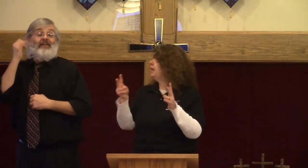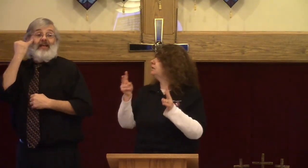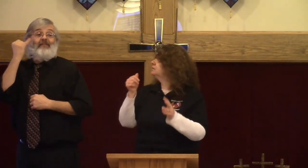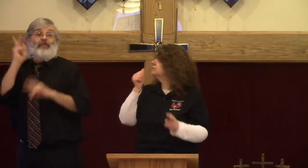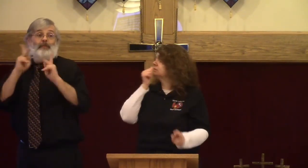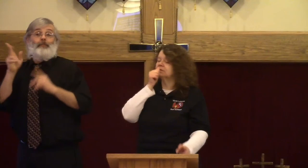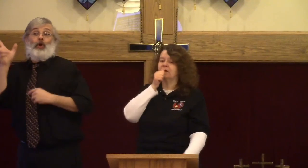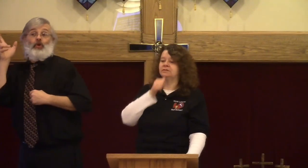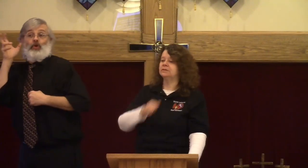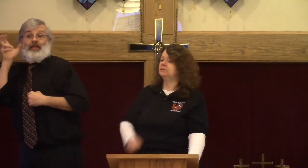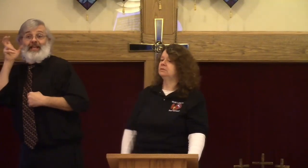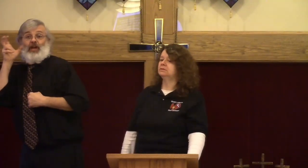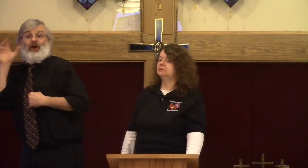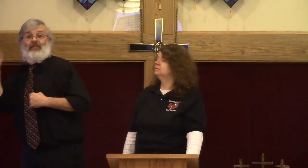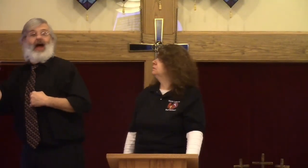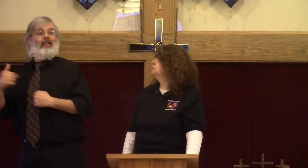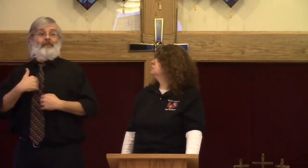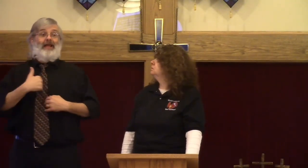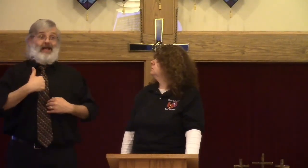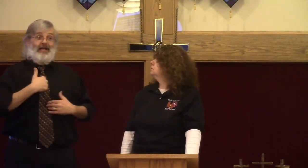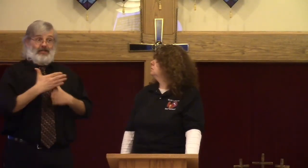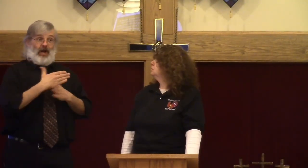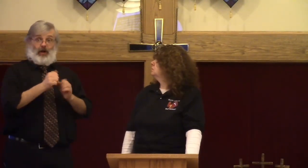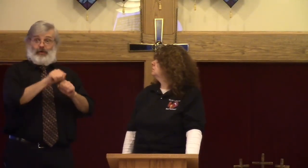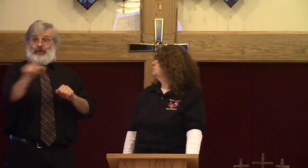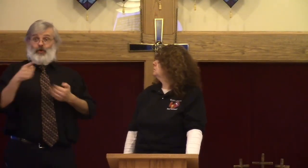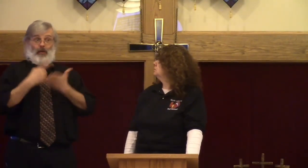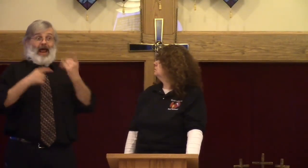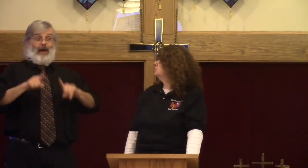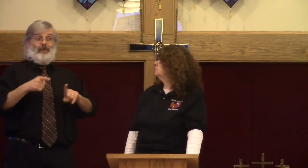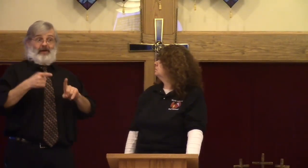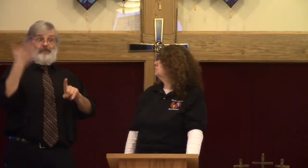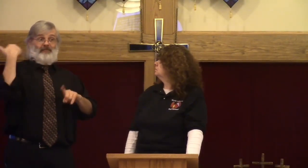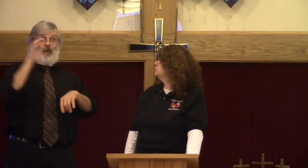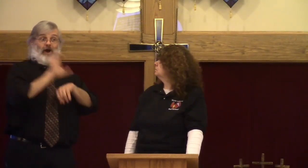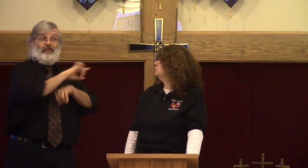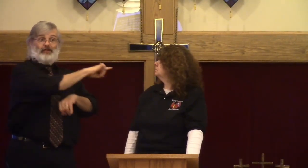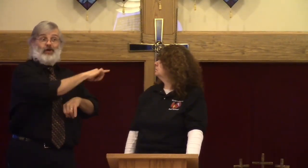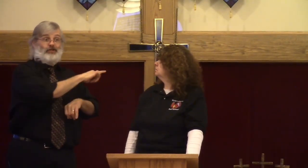if the people hear that, like me sharing with you what happened before at the church,